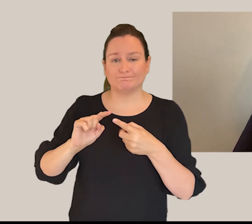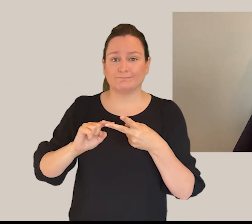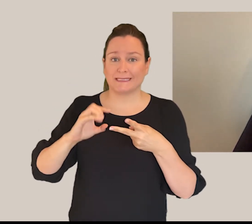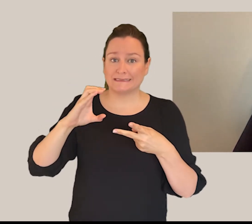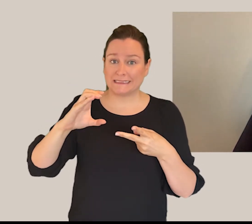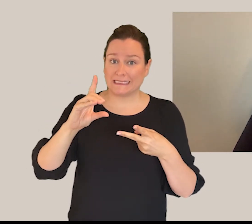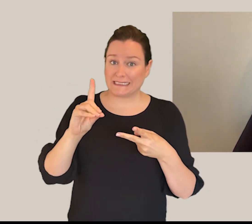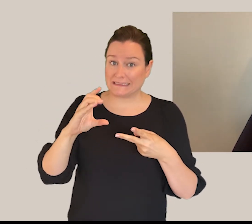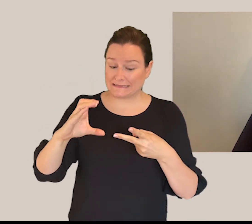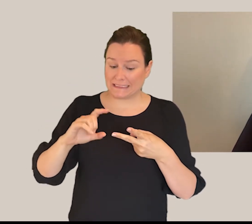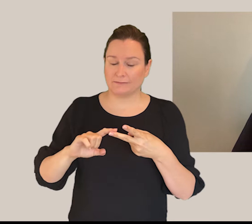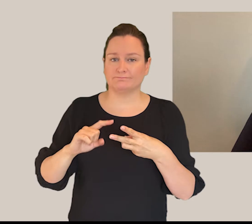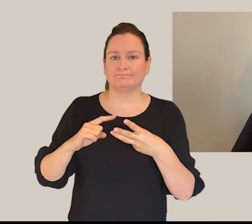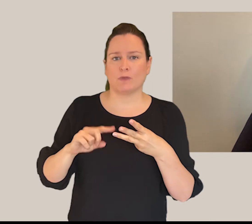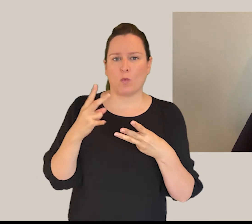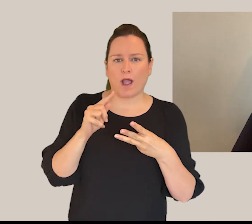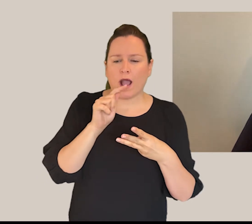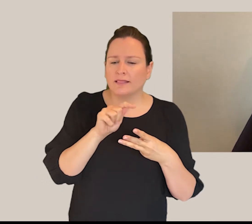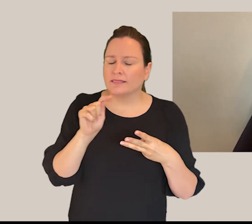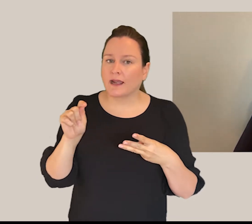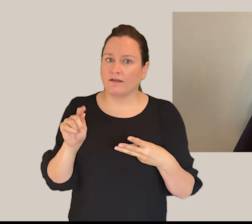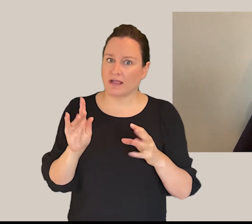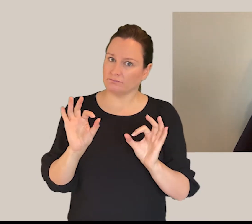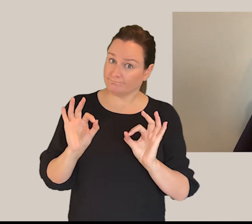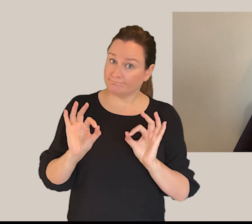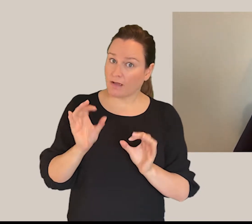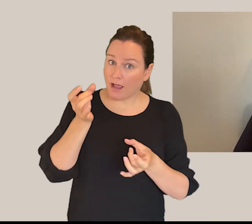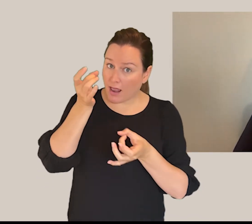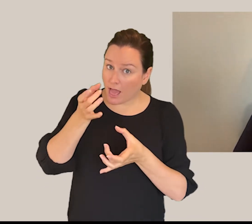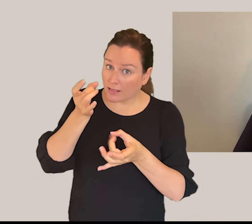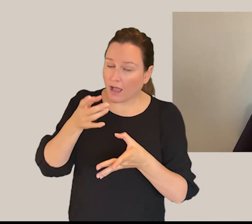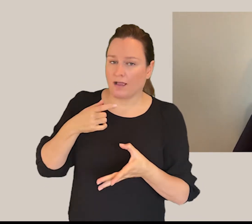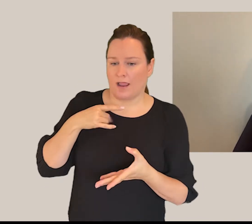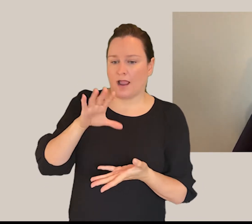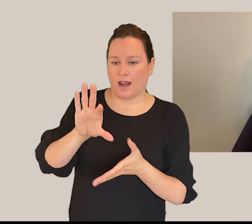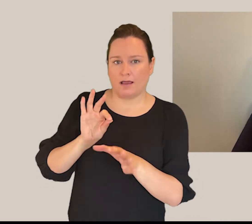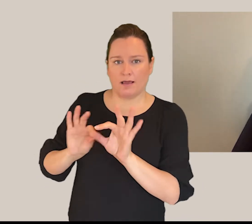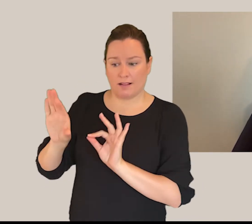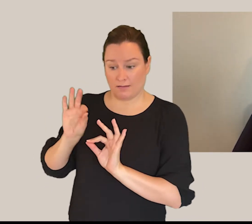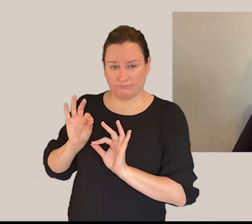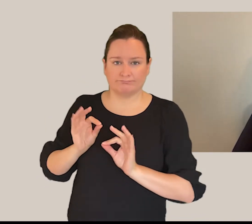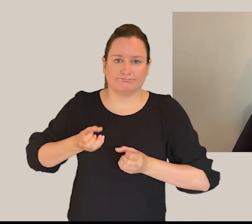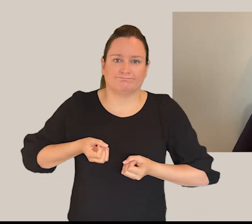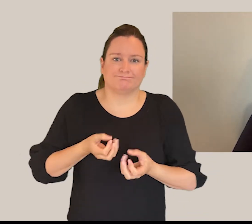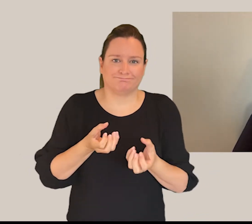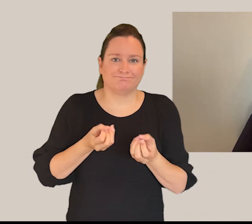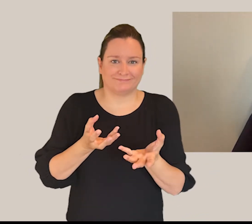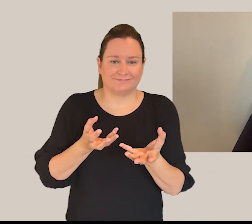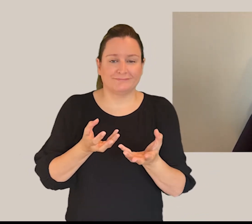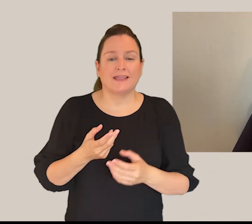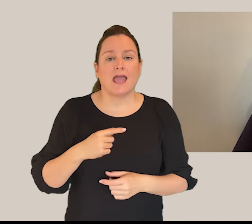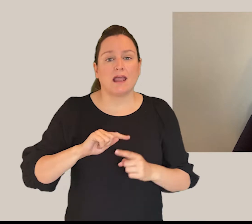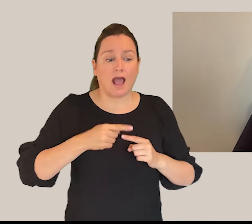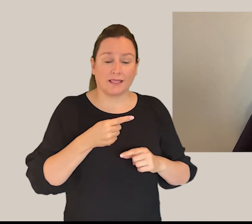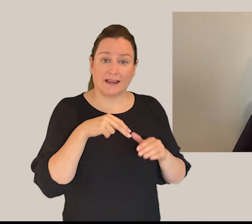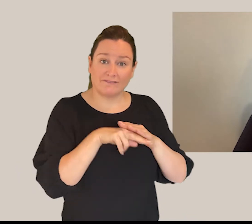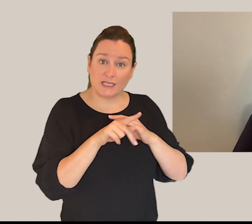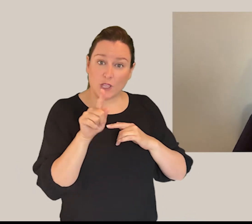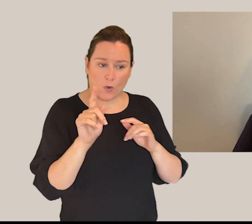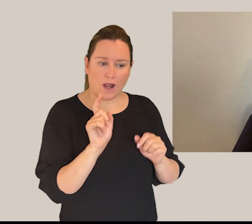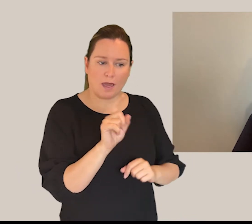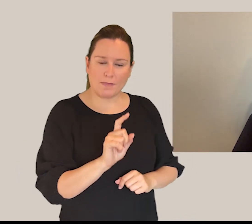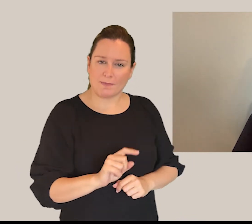the WHO, the CDC, and up-to-date research platforms, as well as other credible references that